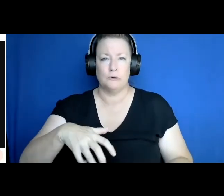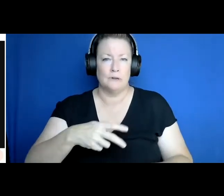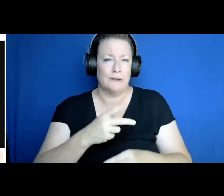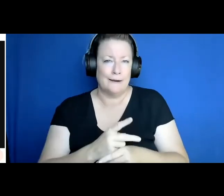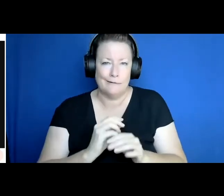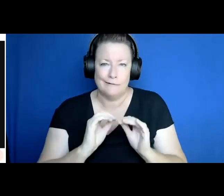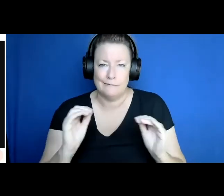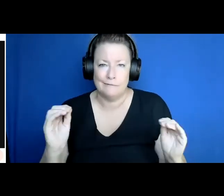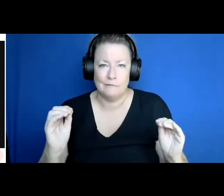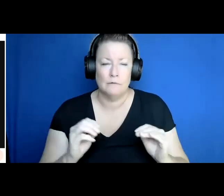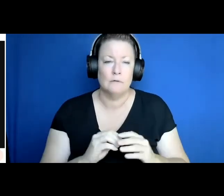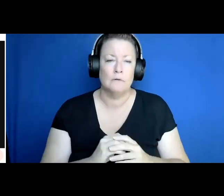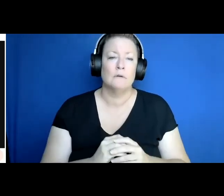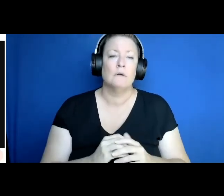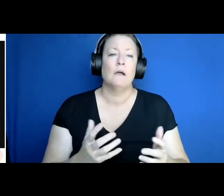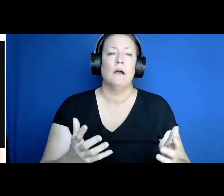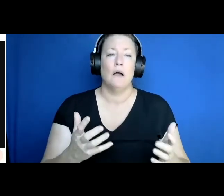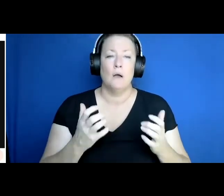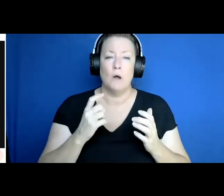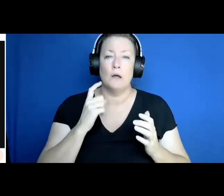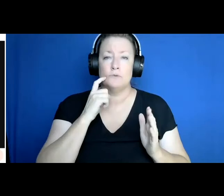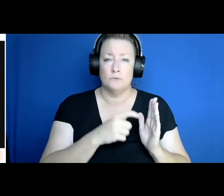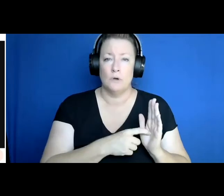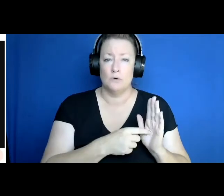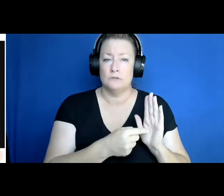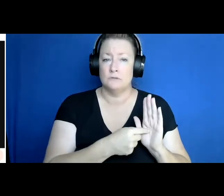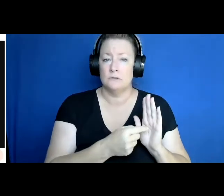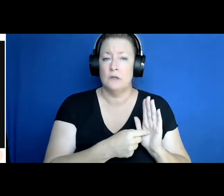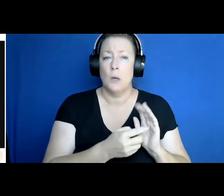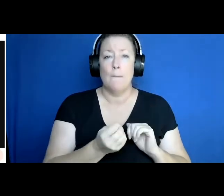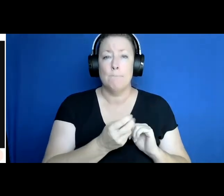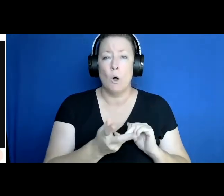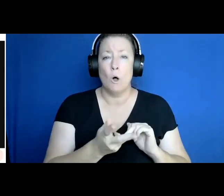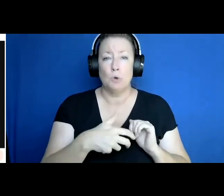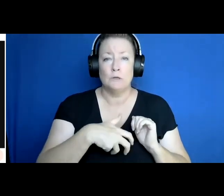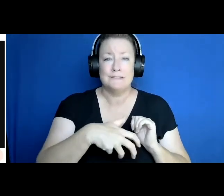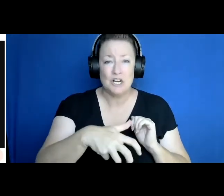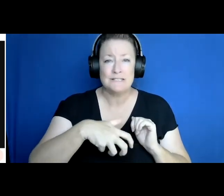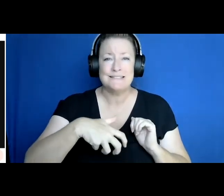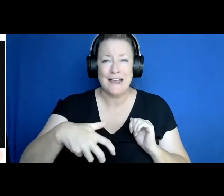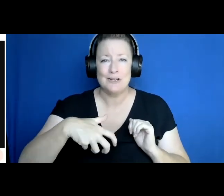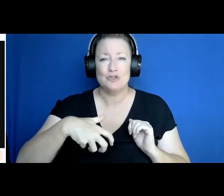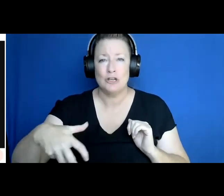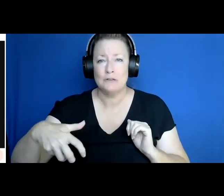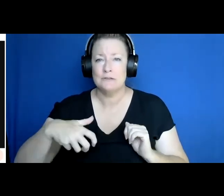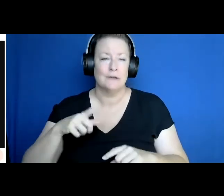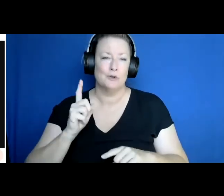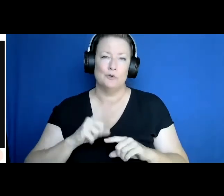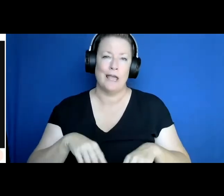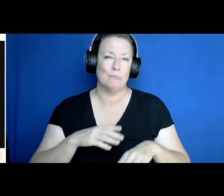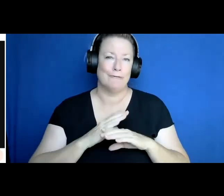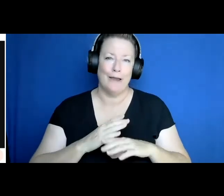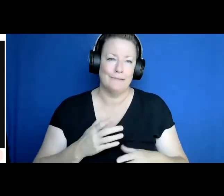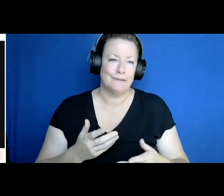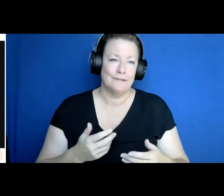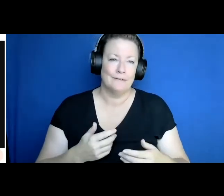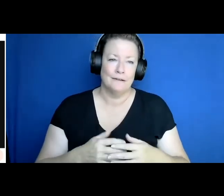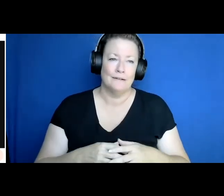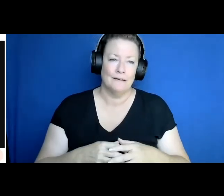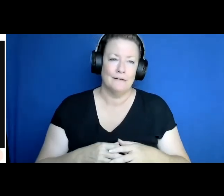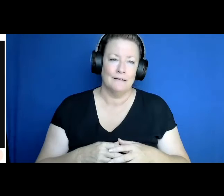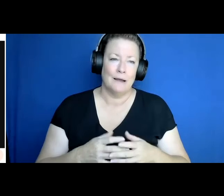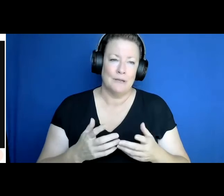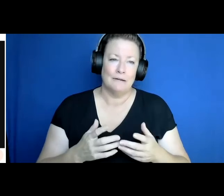I do want to note that multiple gestations really are not preventable unless there's a lot of